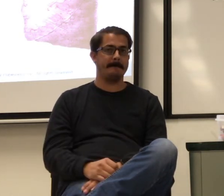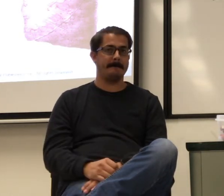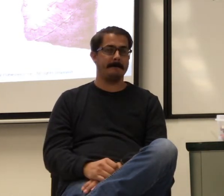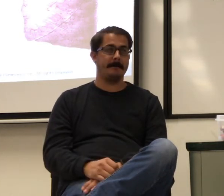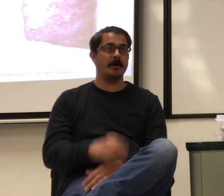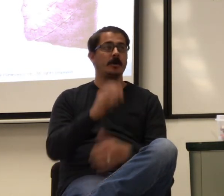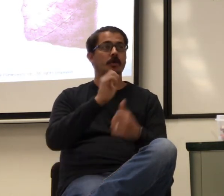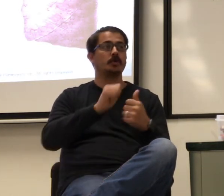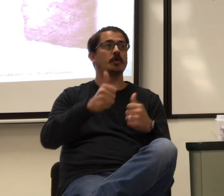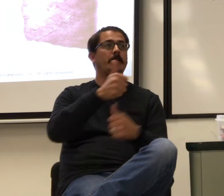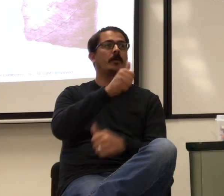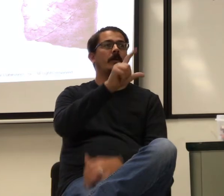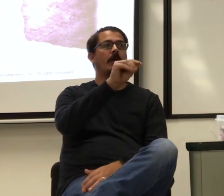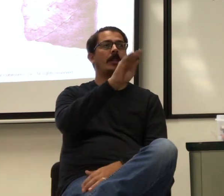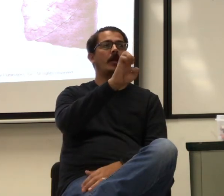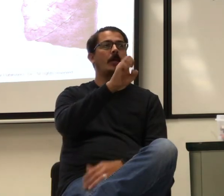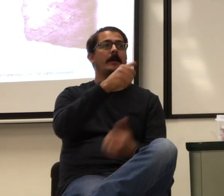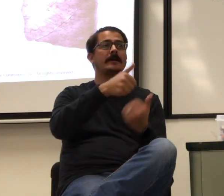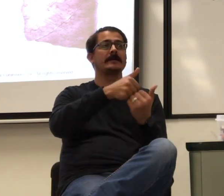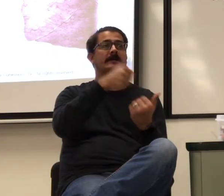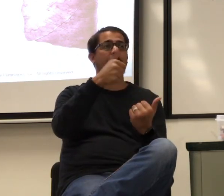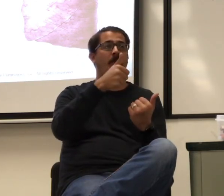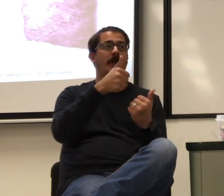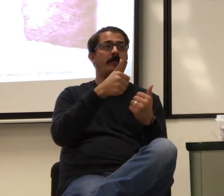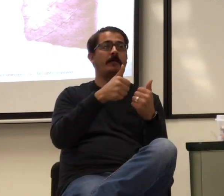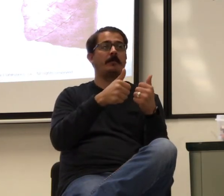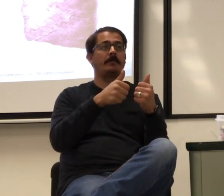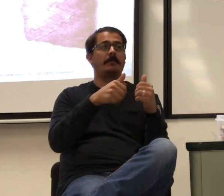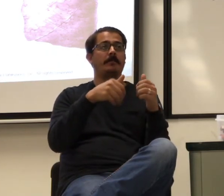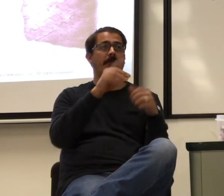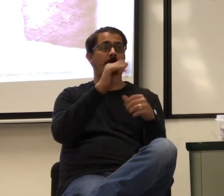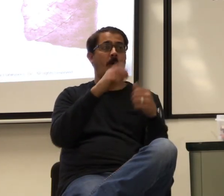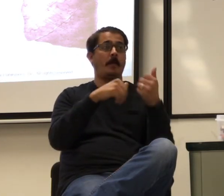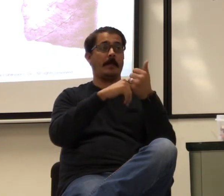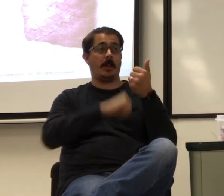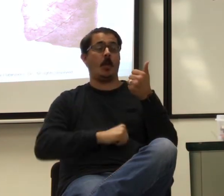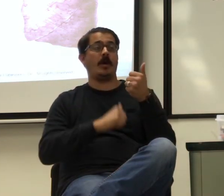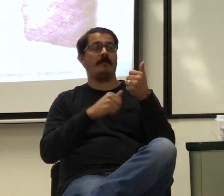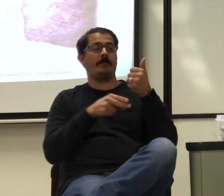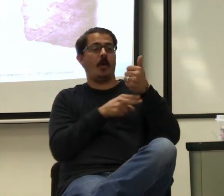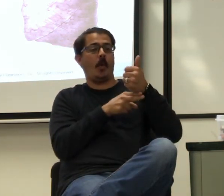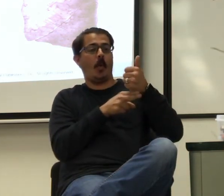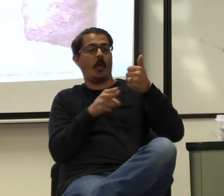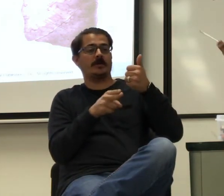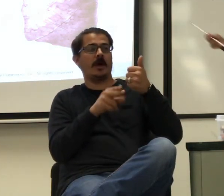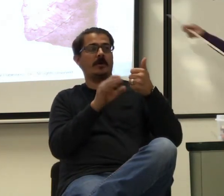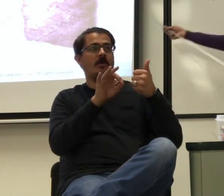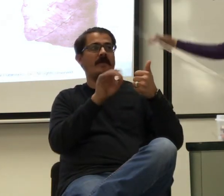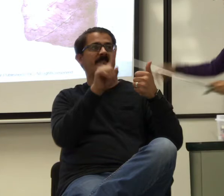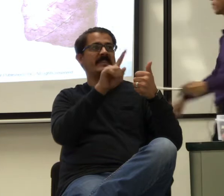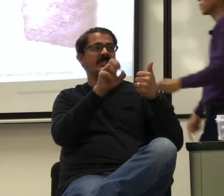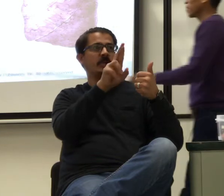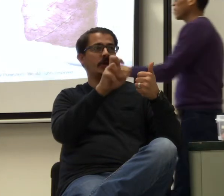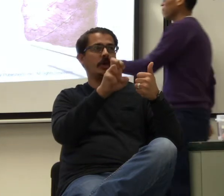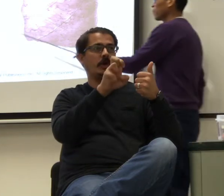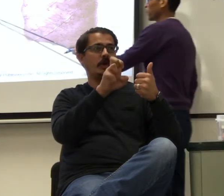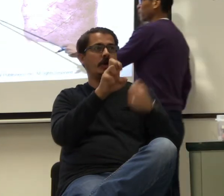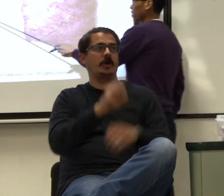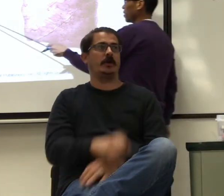and the superior lobe is separated by the lobe below it, by the horizontal fissure. This fissure right